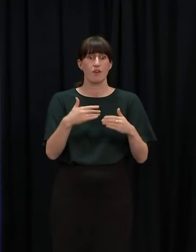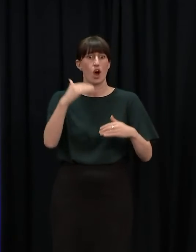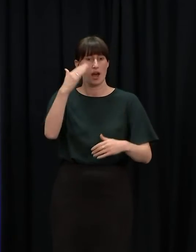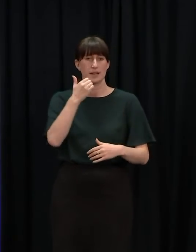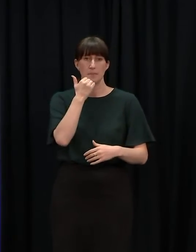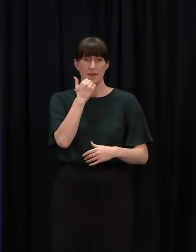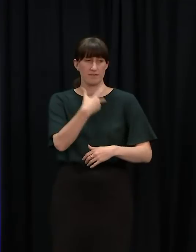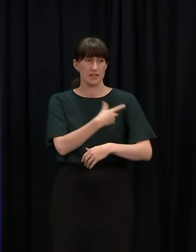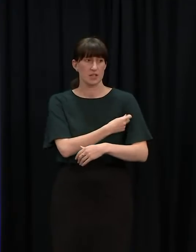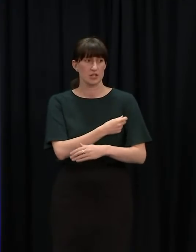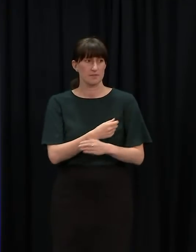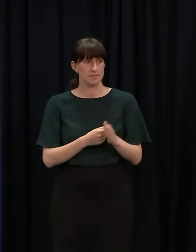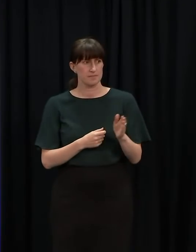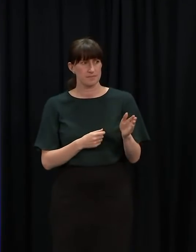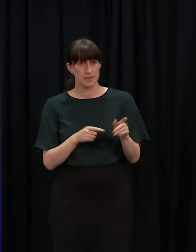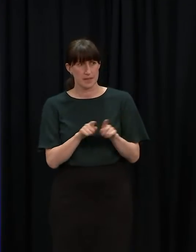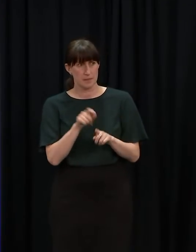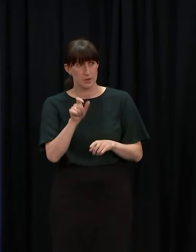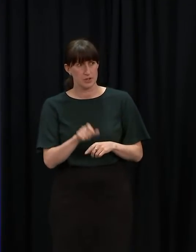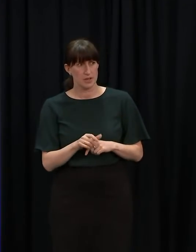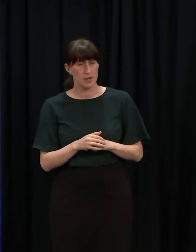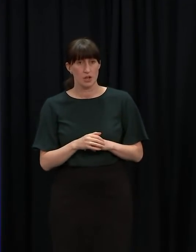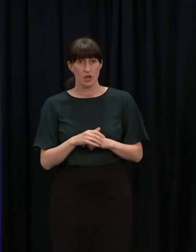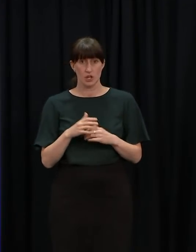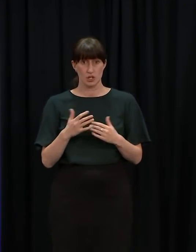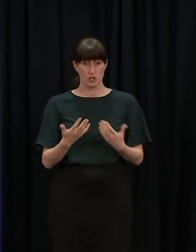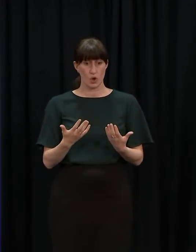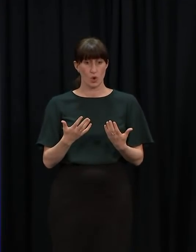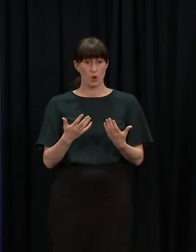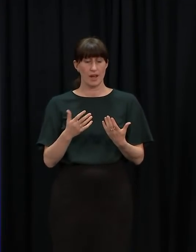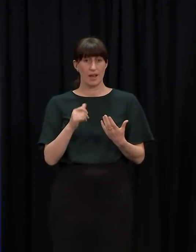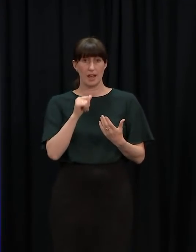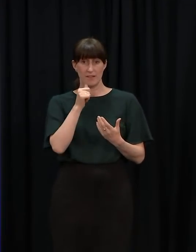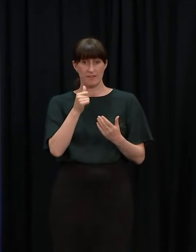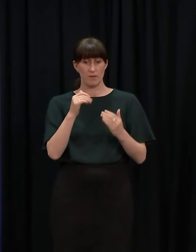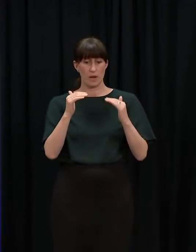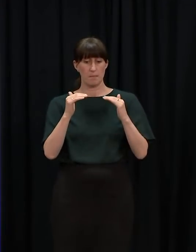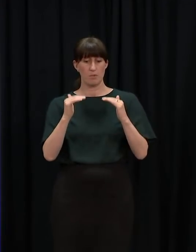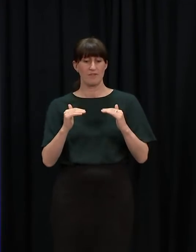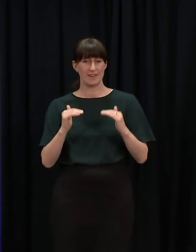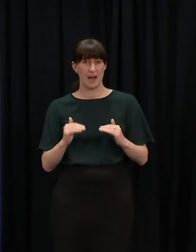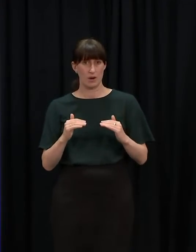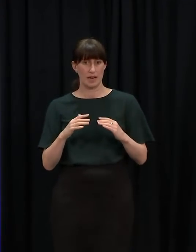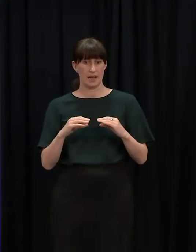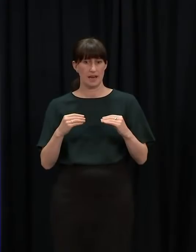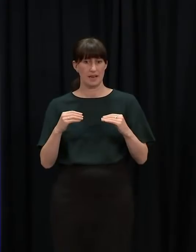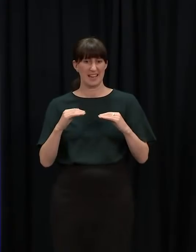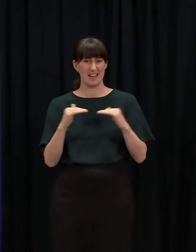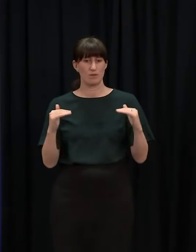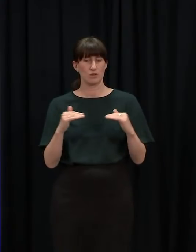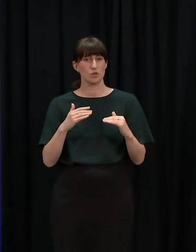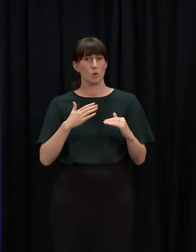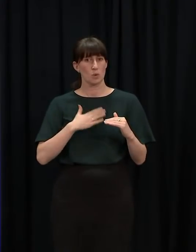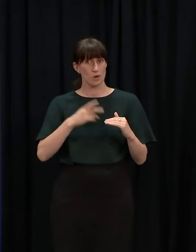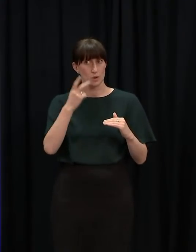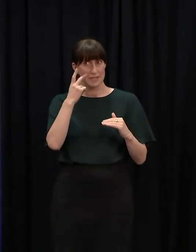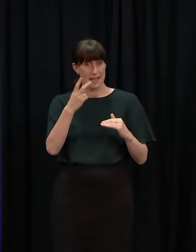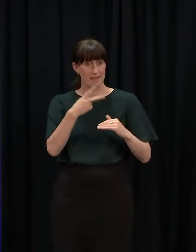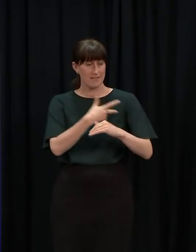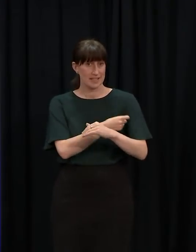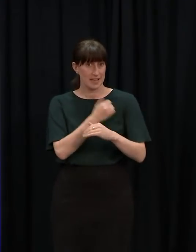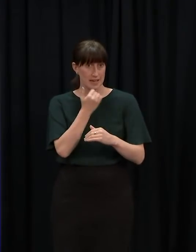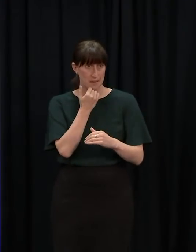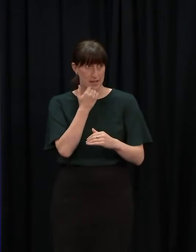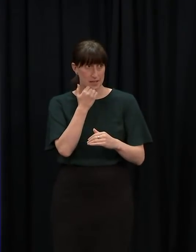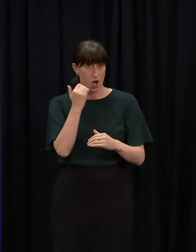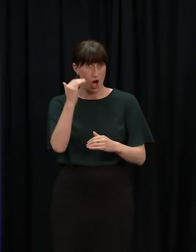here. And reducing restrictions, I guess you would... We'd want to see that rate be higher than the overall rate before. Yep.